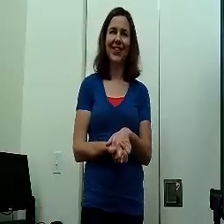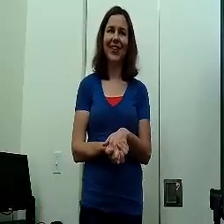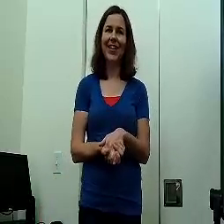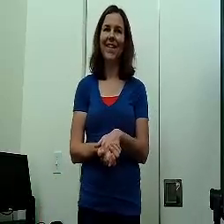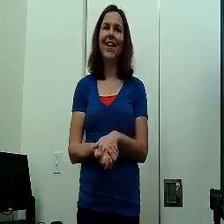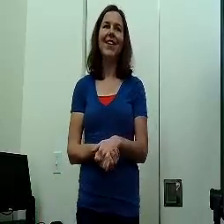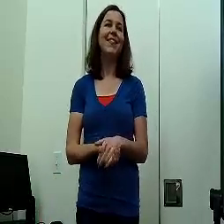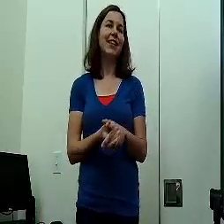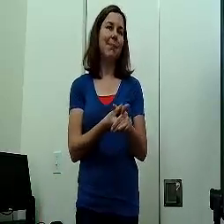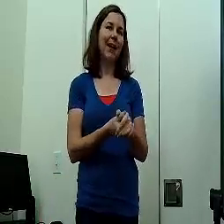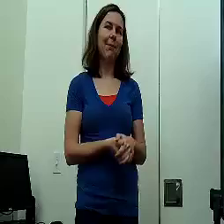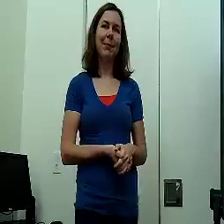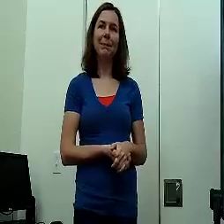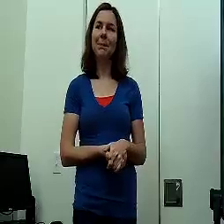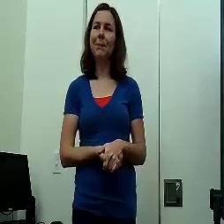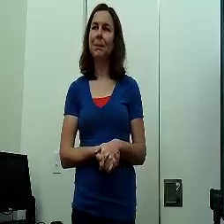the video. Pineapple.